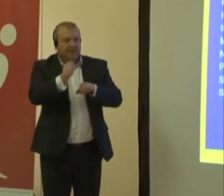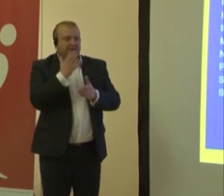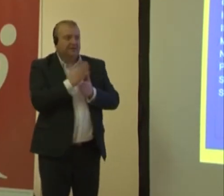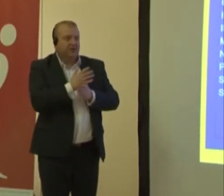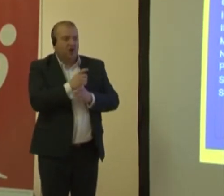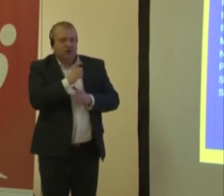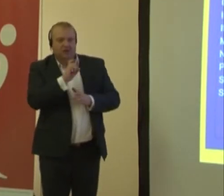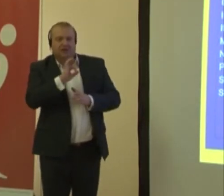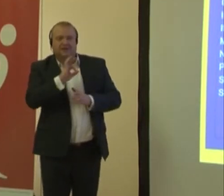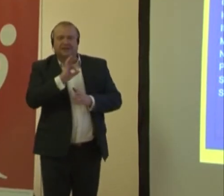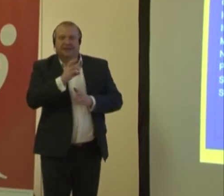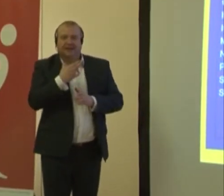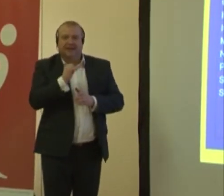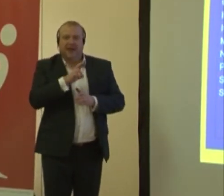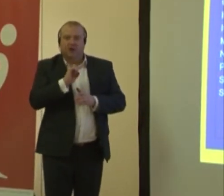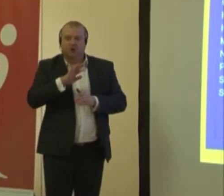Then